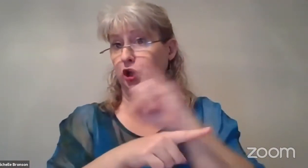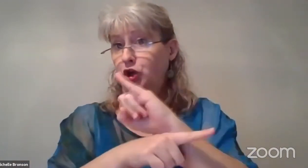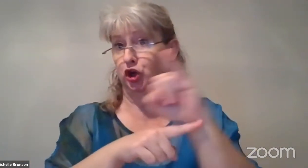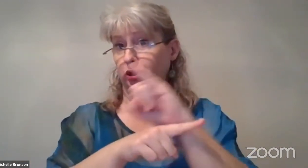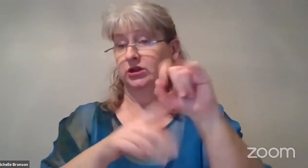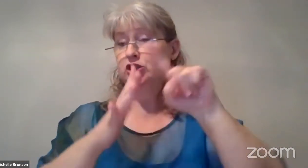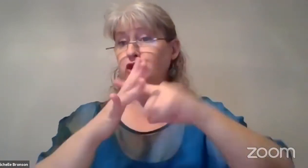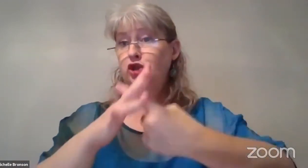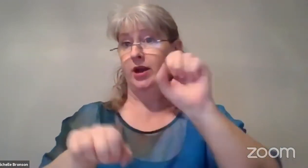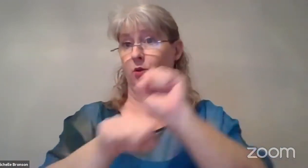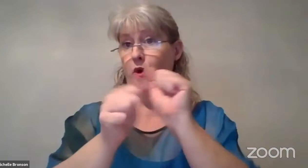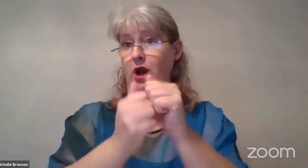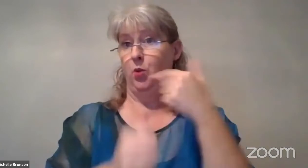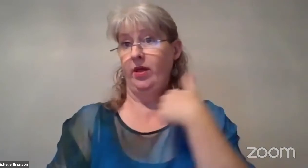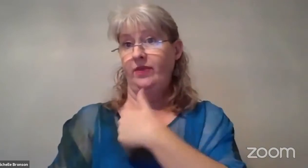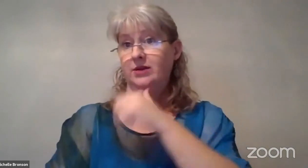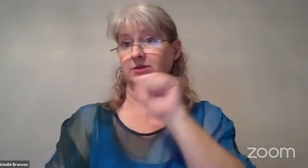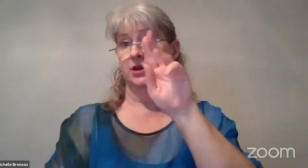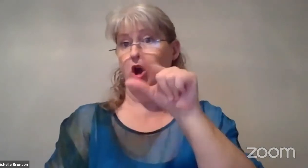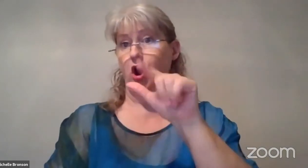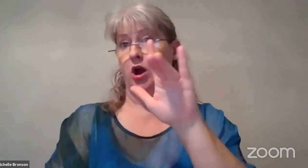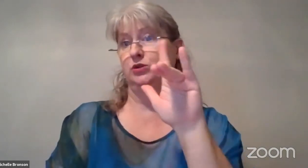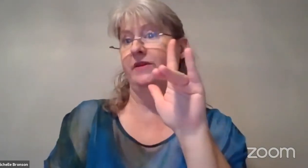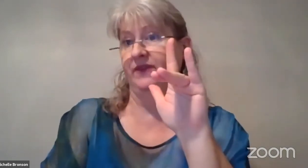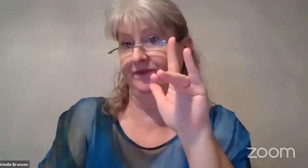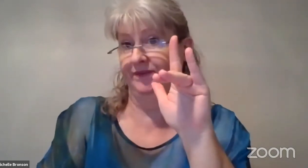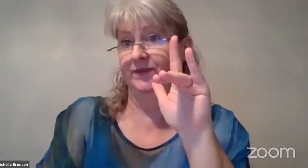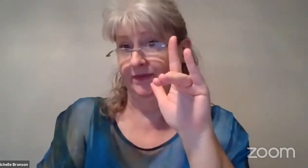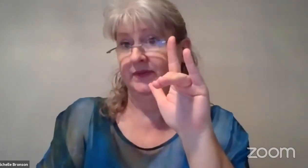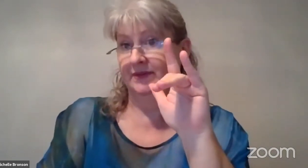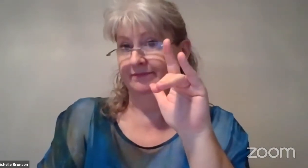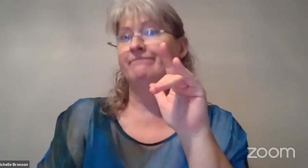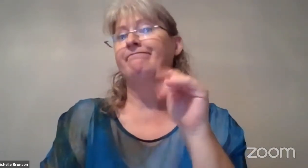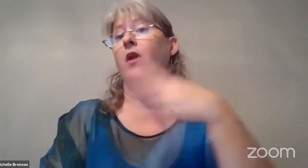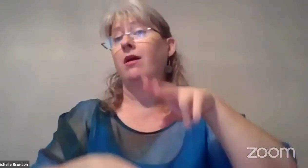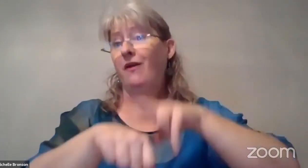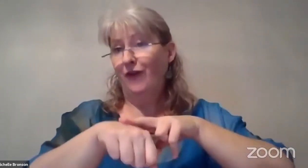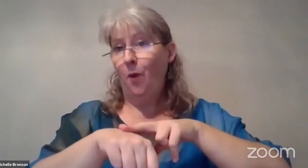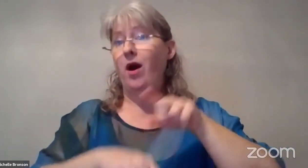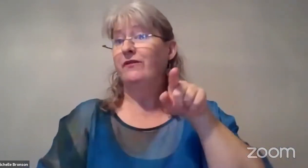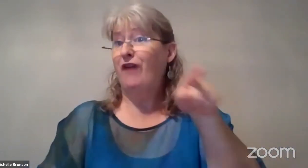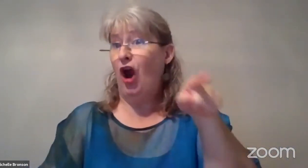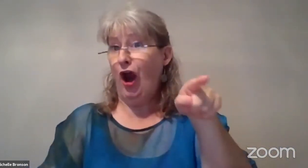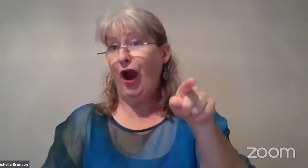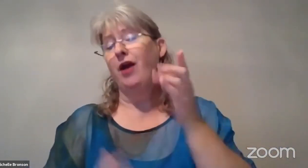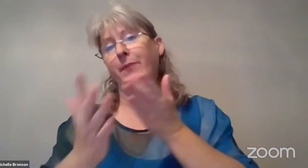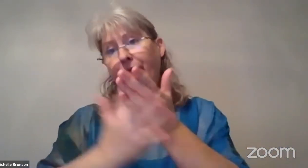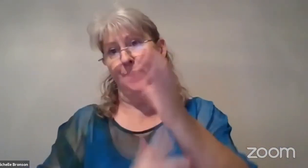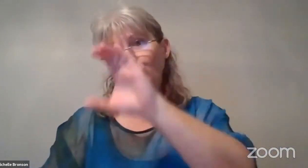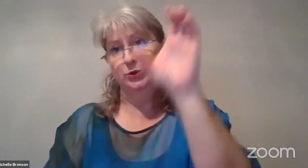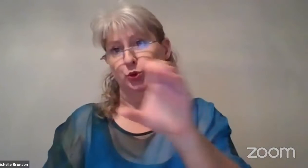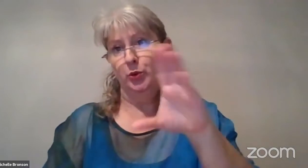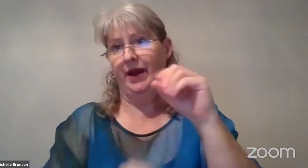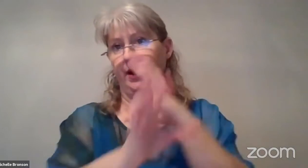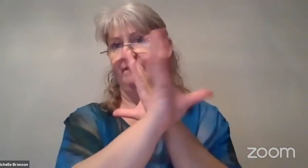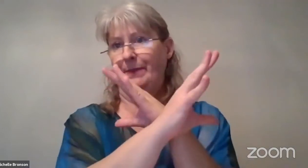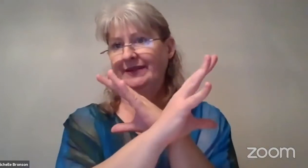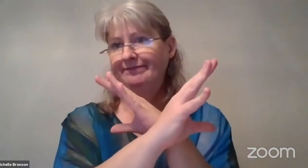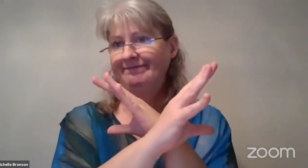we will have a graduate deaf social worker intern that will be coming to work with us beginning the 25th of August.